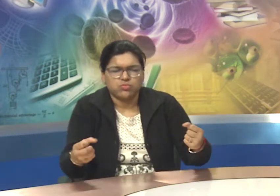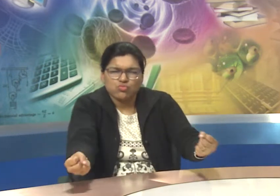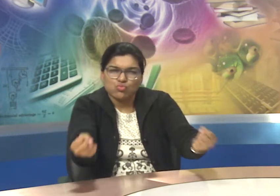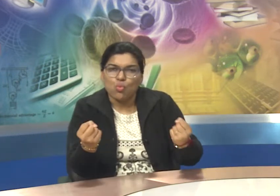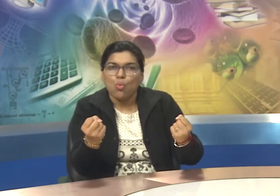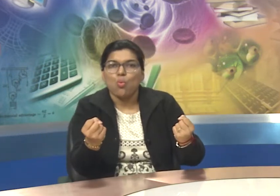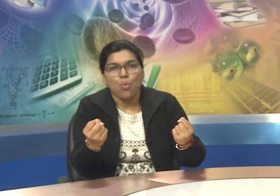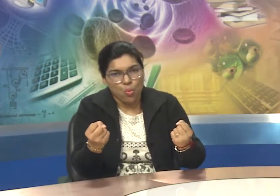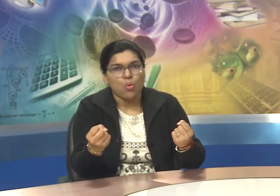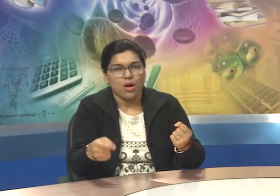trunks,